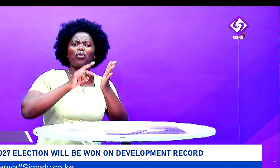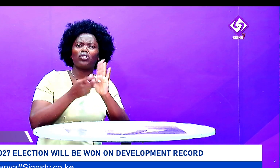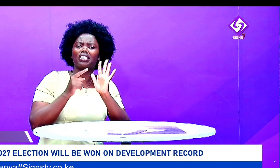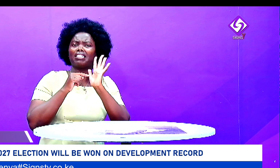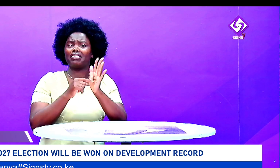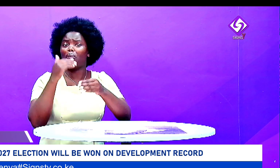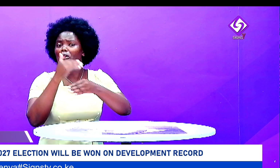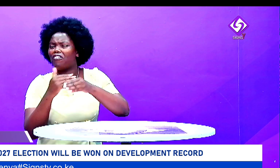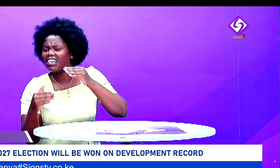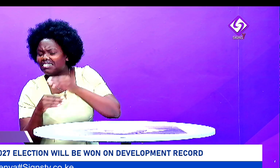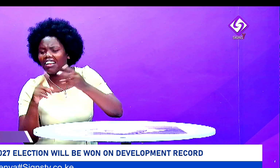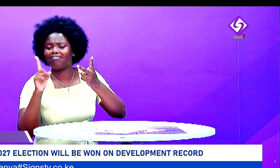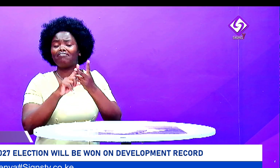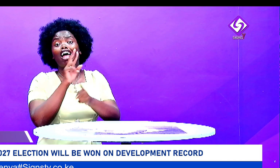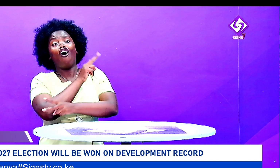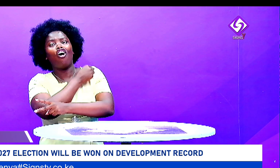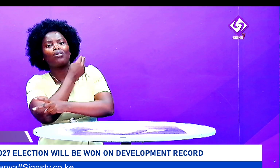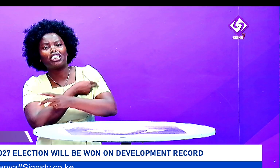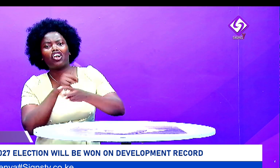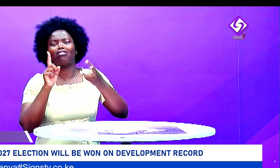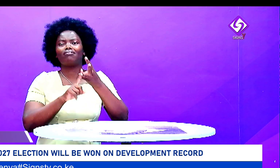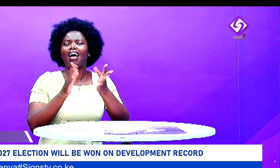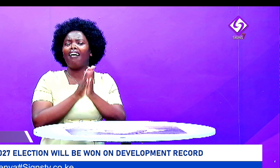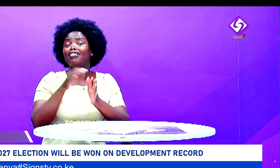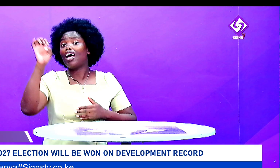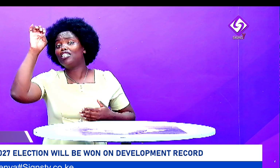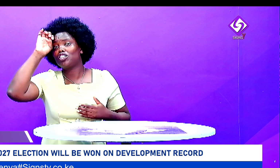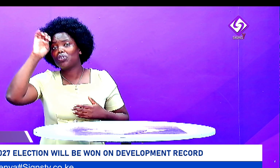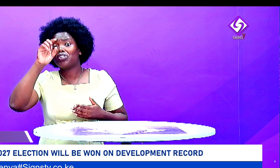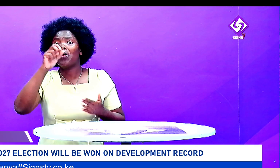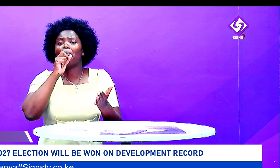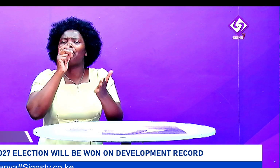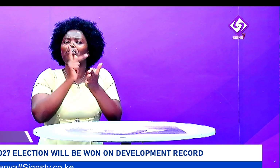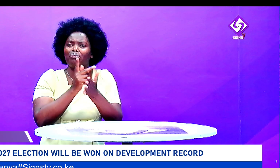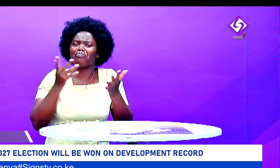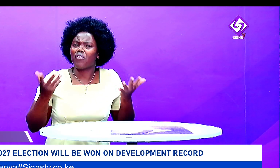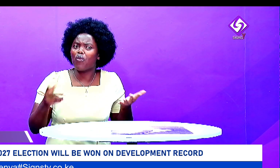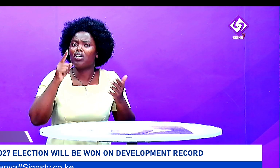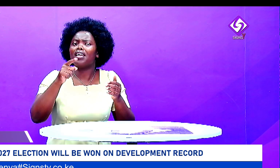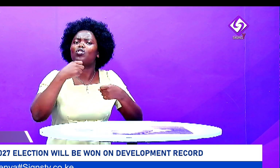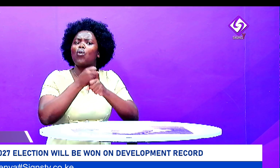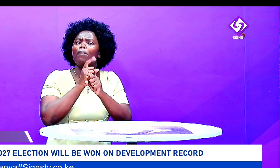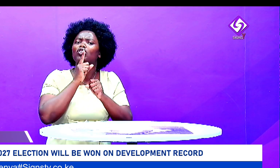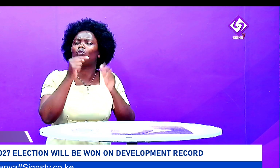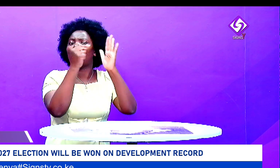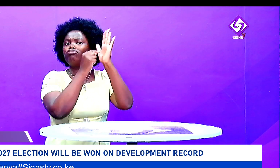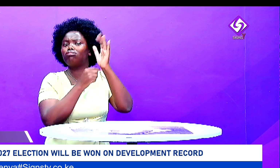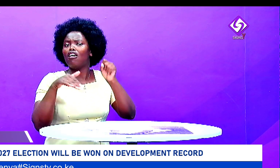is on development overdrive with projects in infrastructure, healthcare, and education.